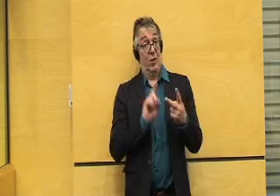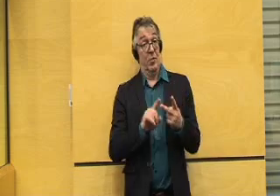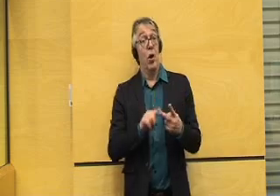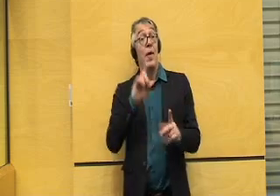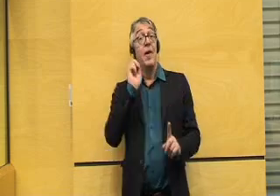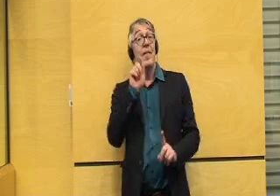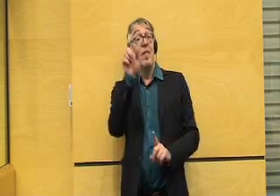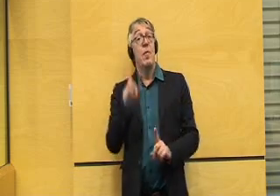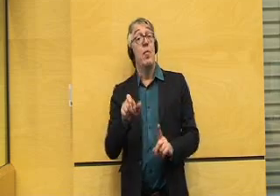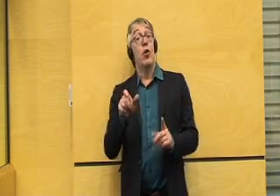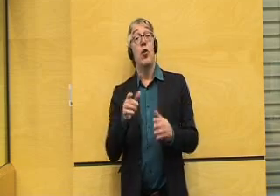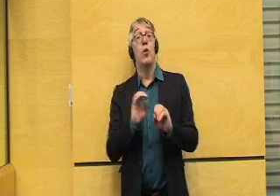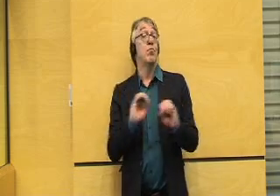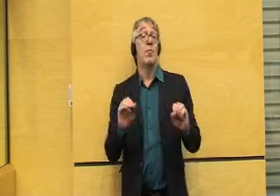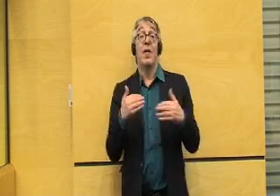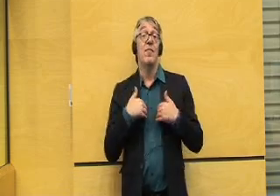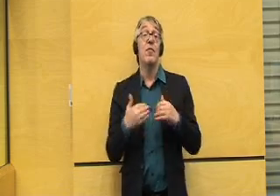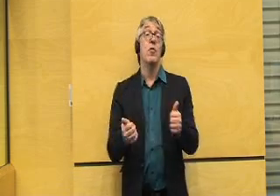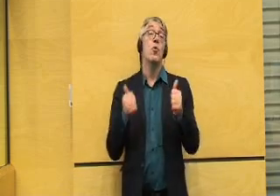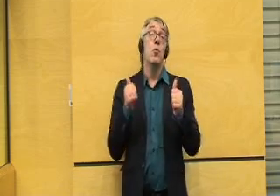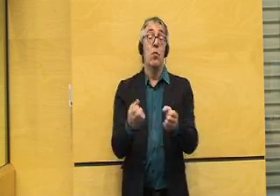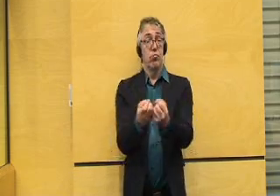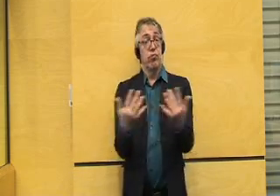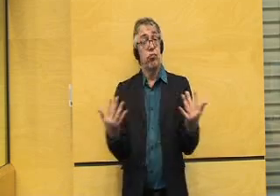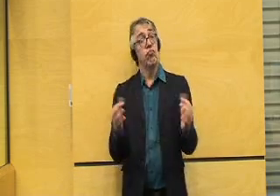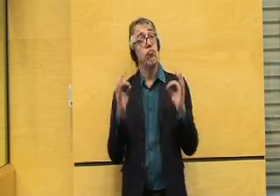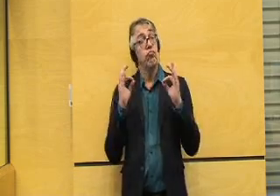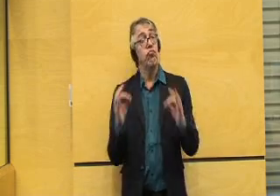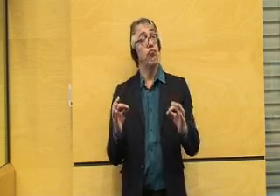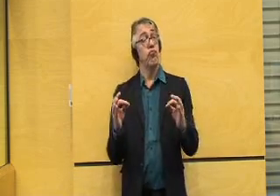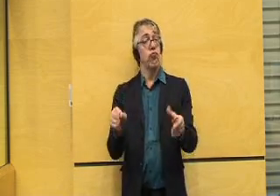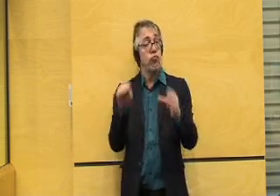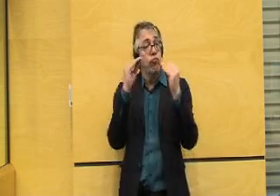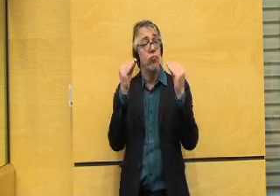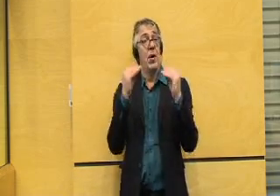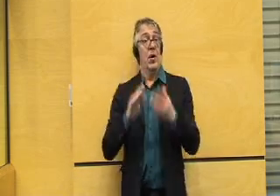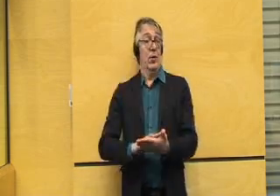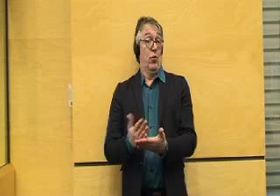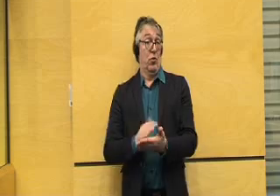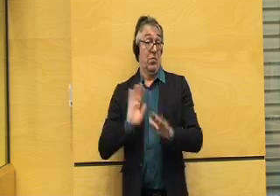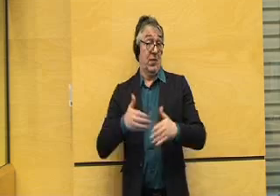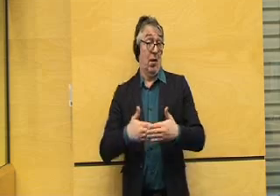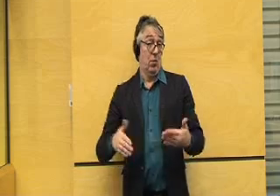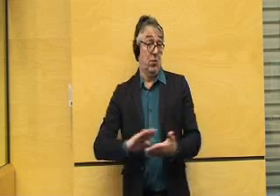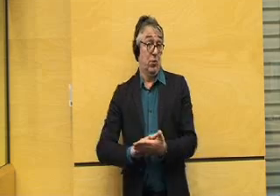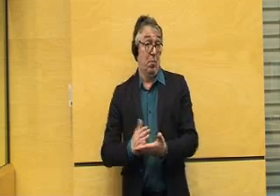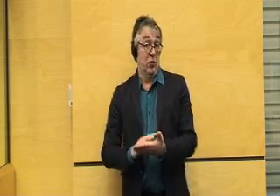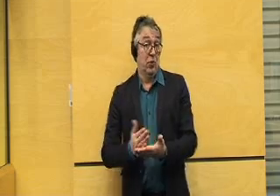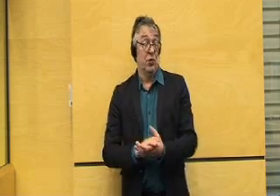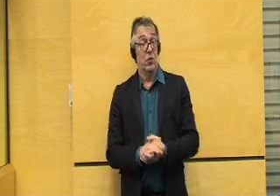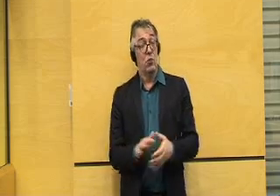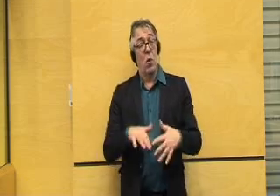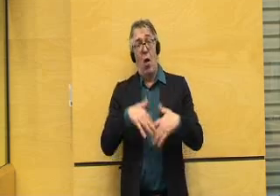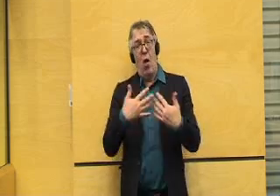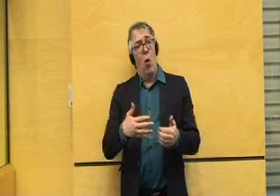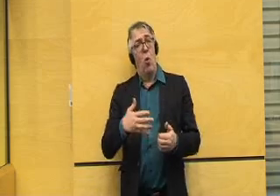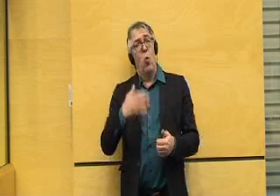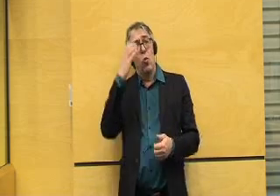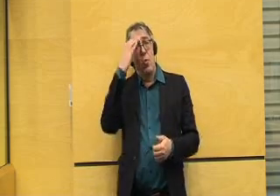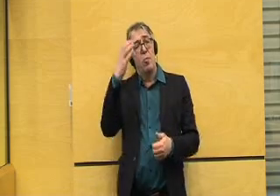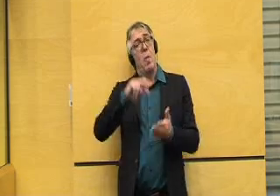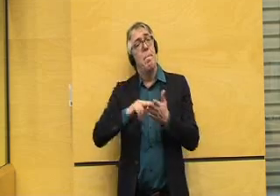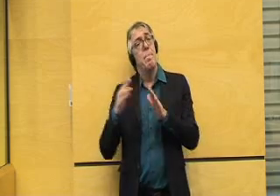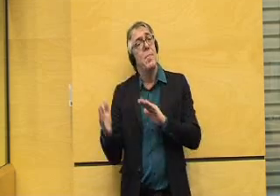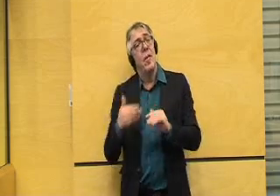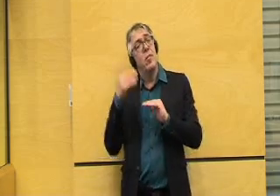deaf persons. Please inform the committee about the measures in the pipeline to implement reasonable accommodation